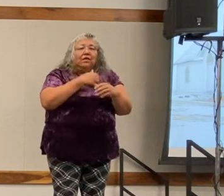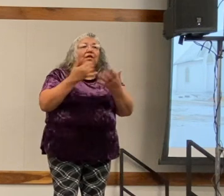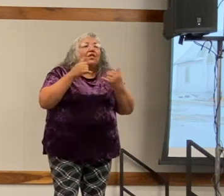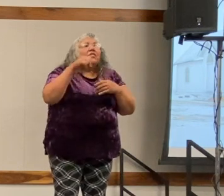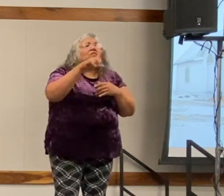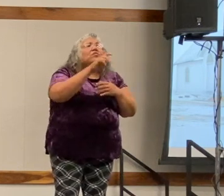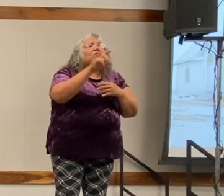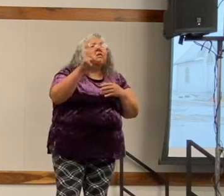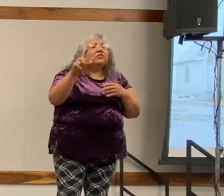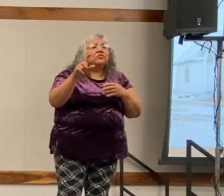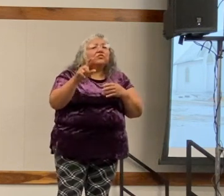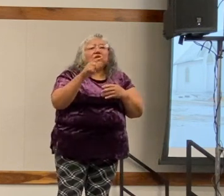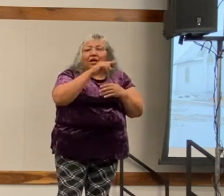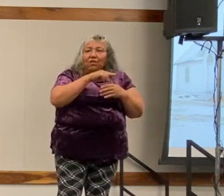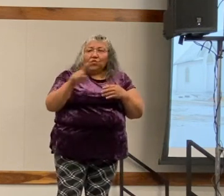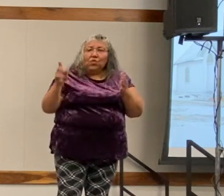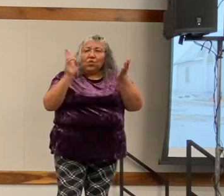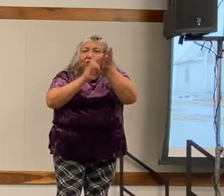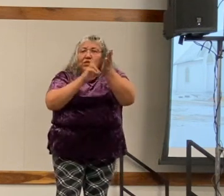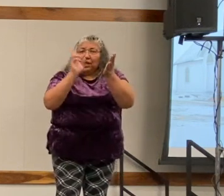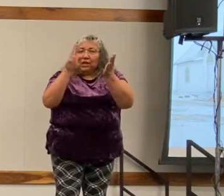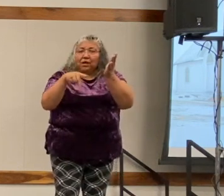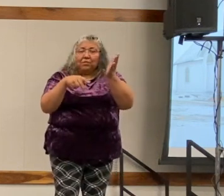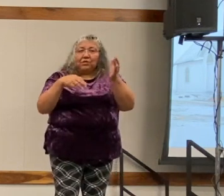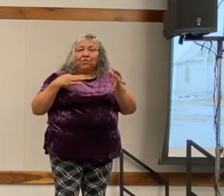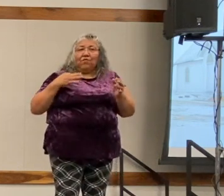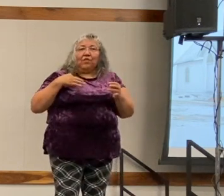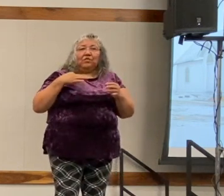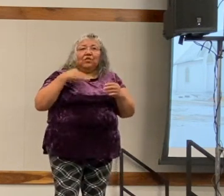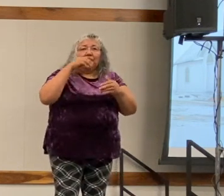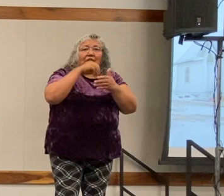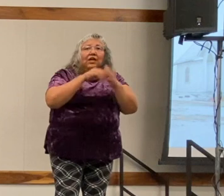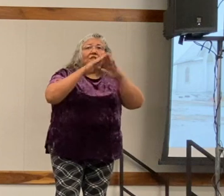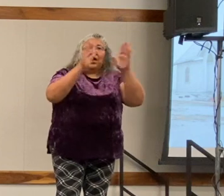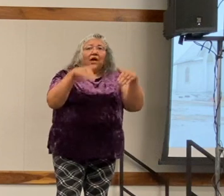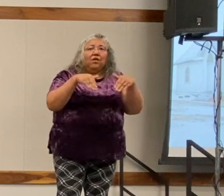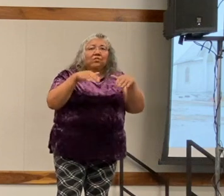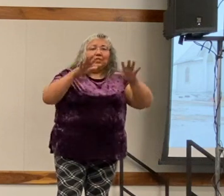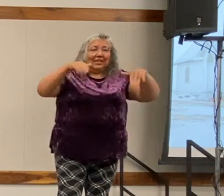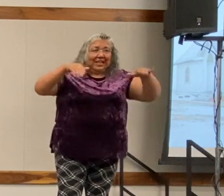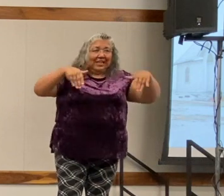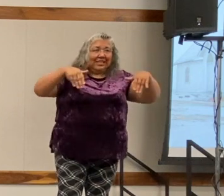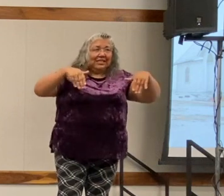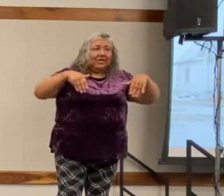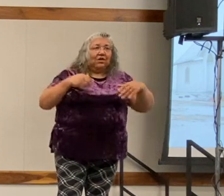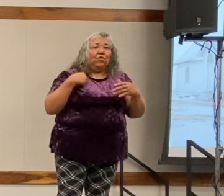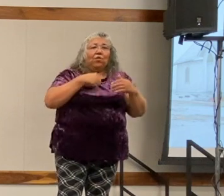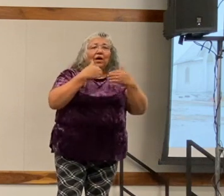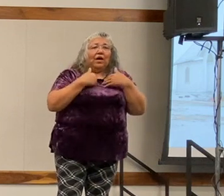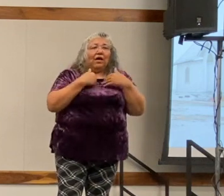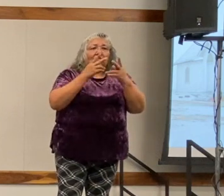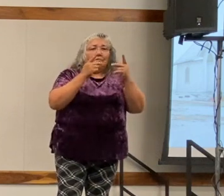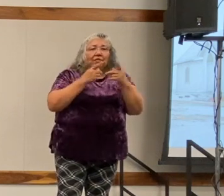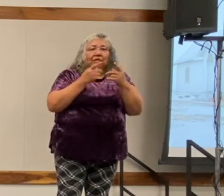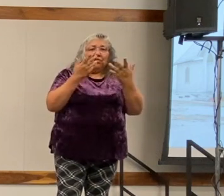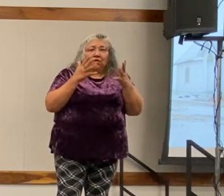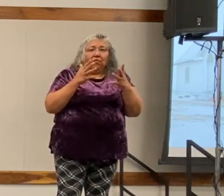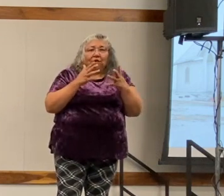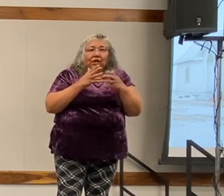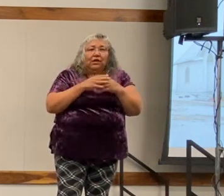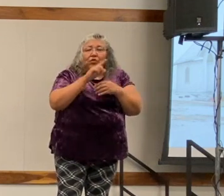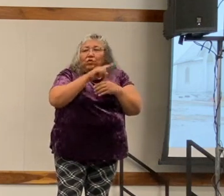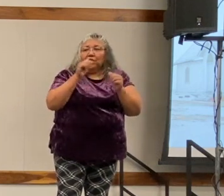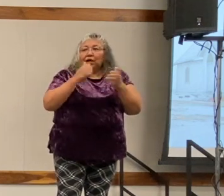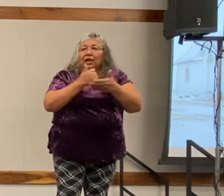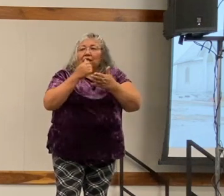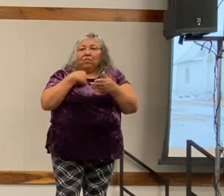the question. Have you signed up to volunteer in the house yet? We have places already where you